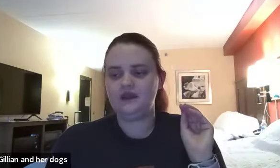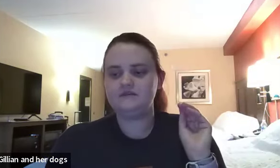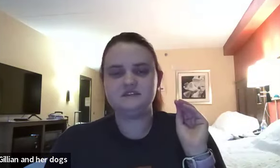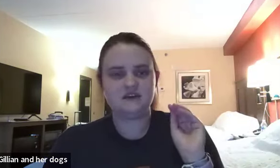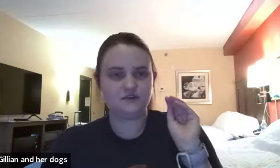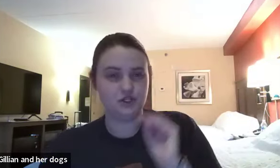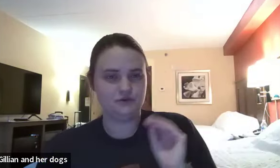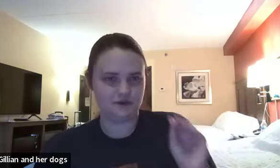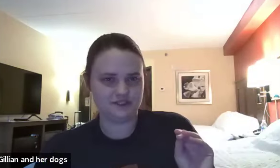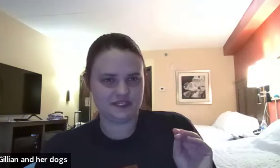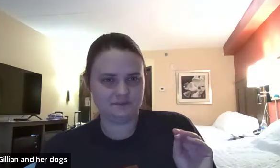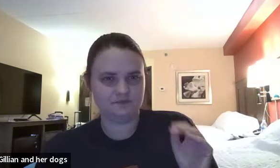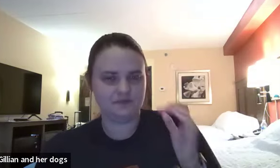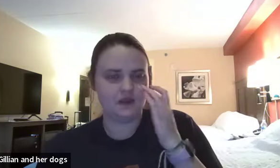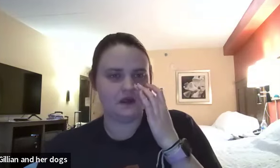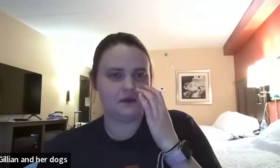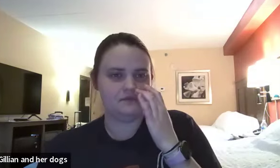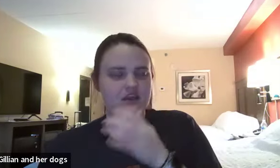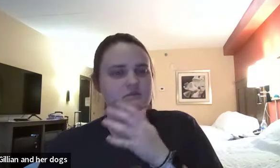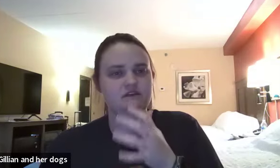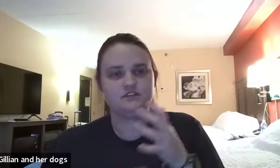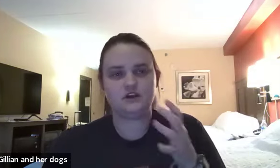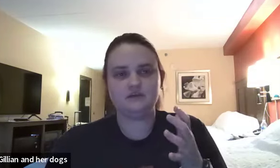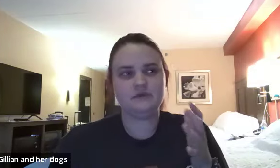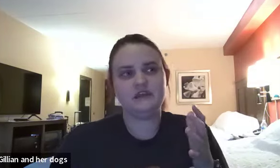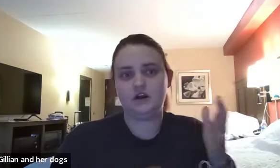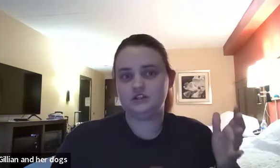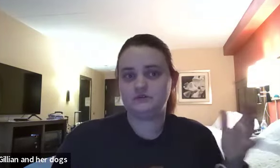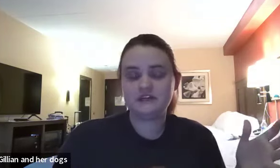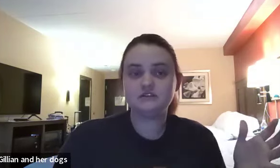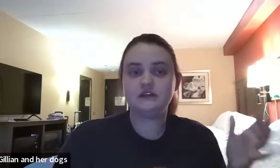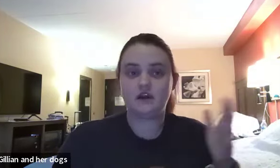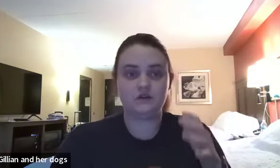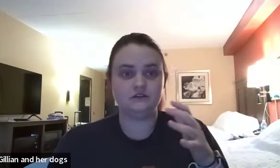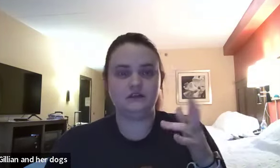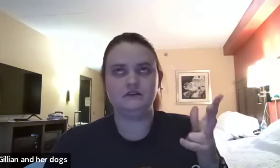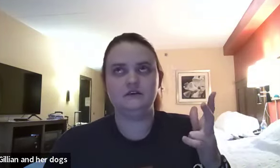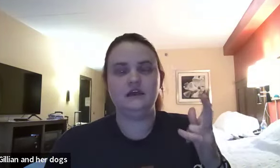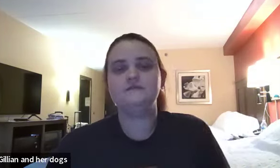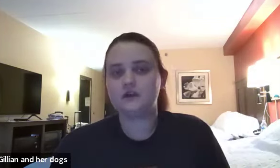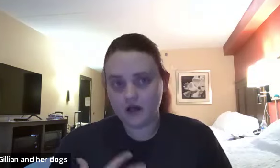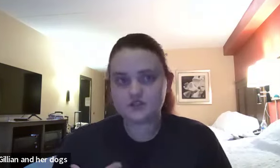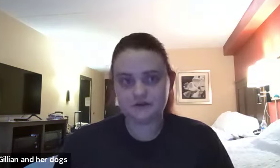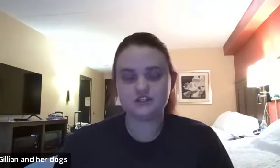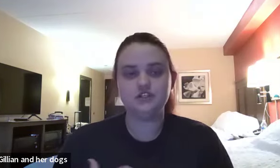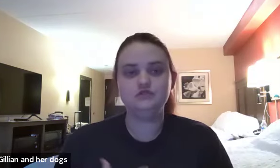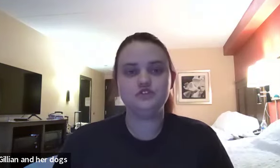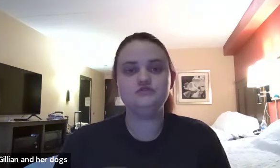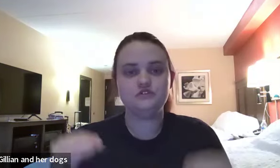have the sign for university. That could be if you're talking about being a college professor, like a college, like, and for a college professor, you do the